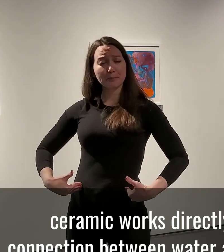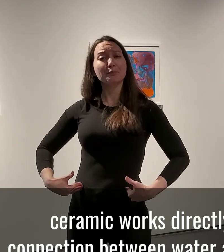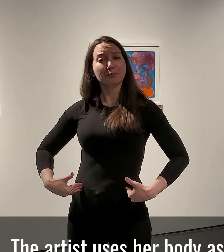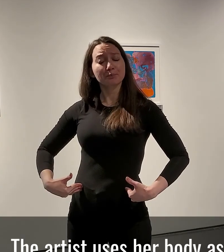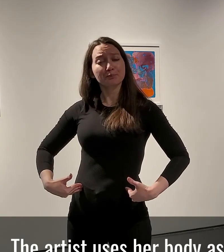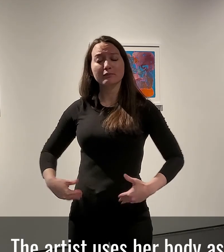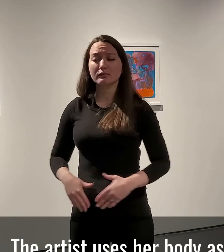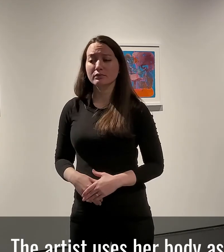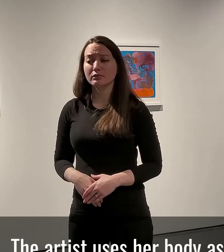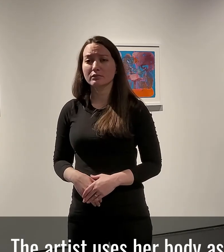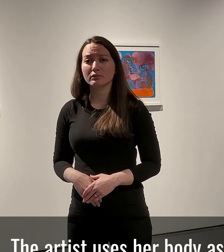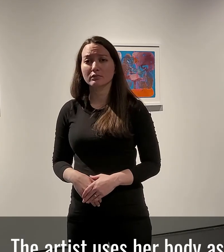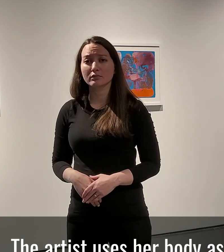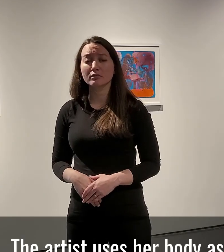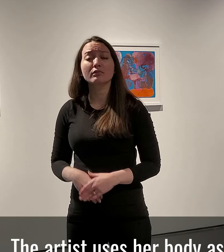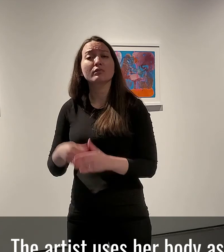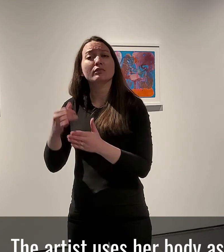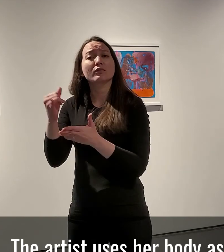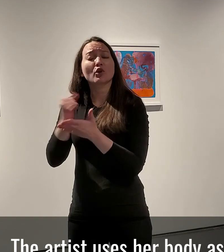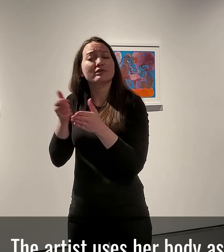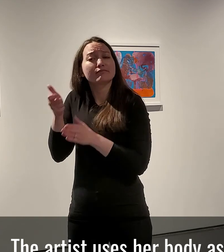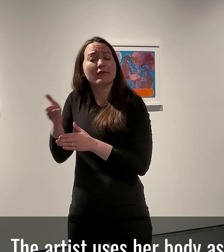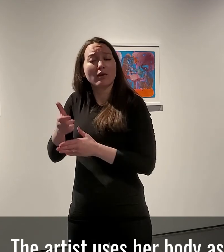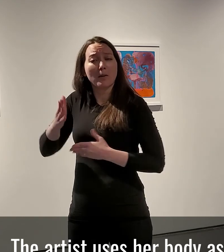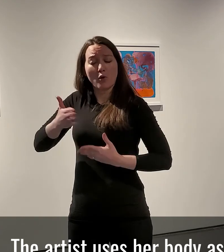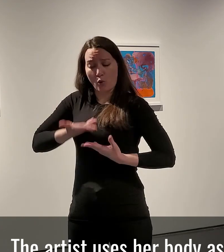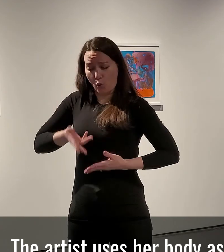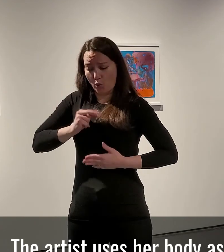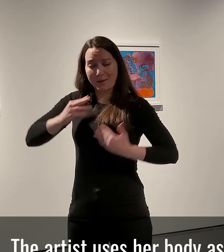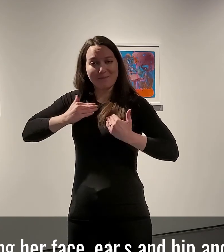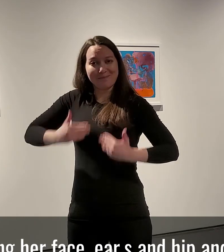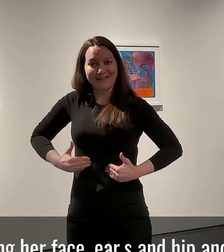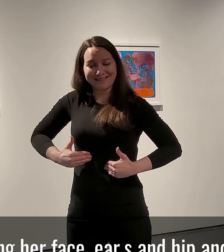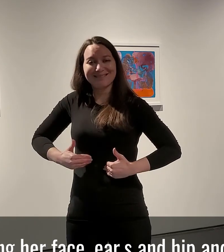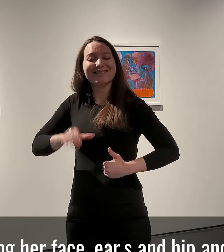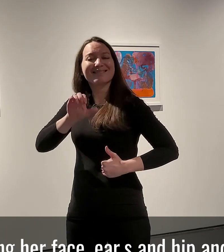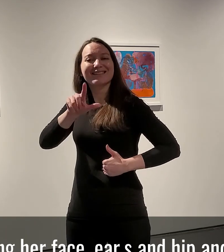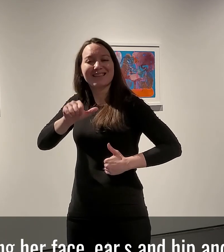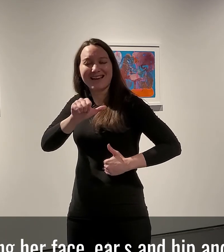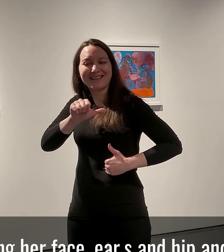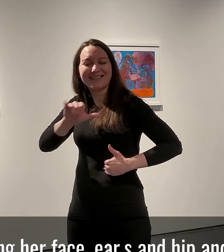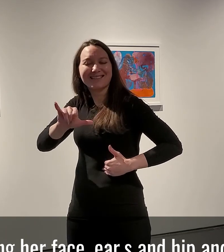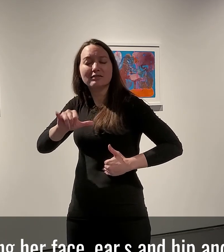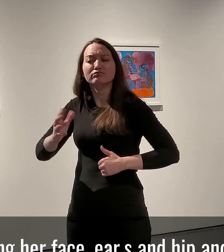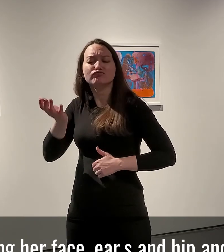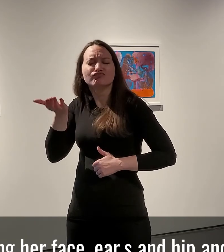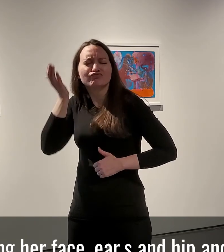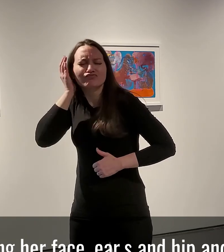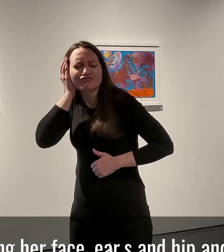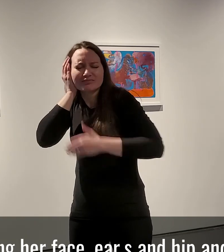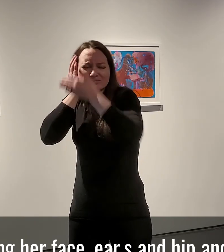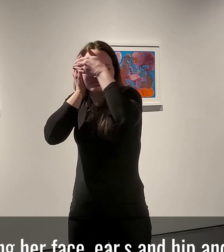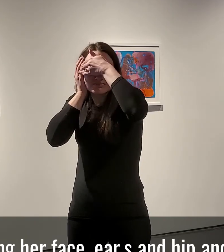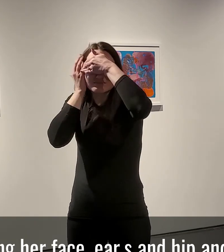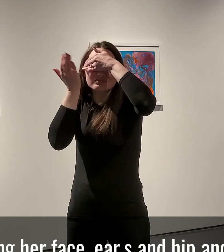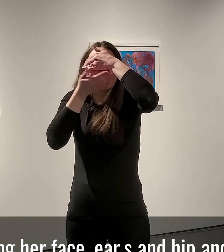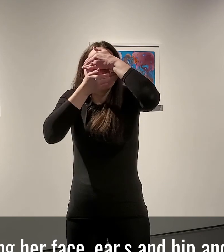The artist uses her body as a mold for the clay, encasing her face, ears, and hip,